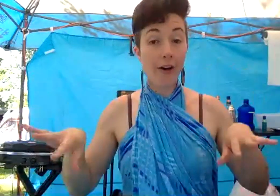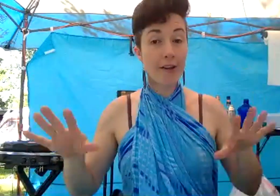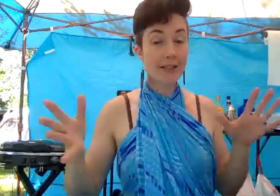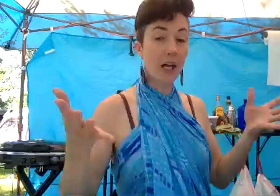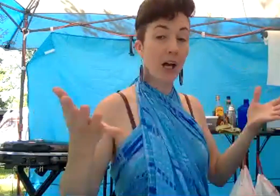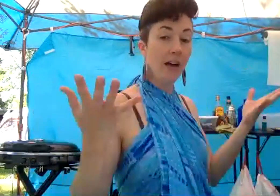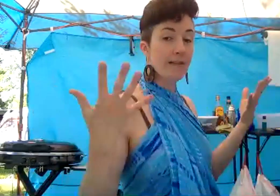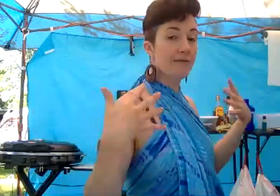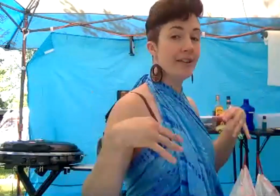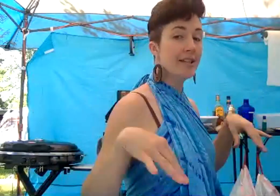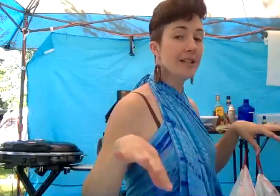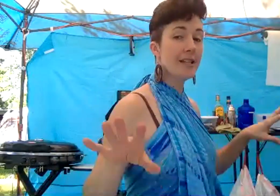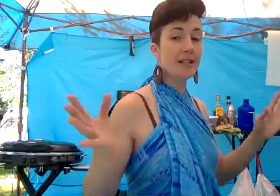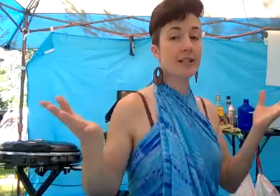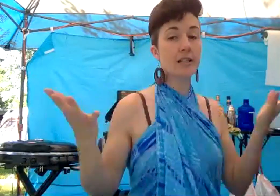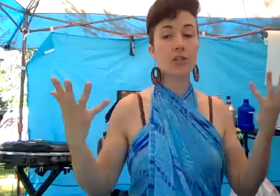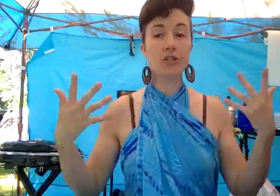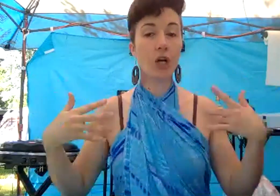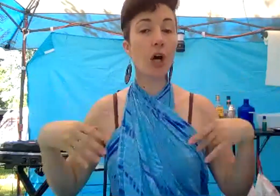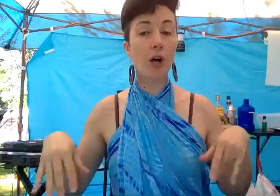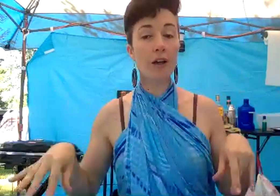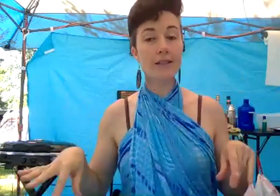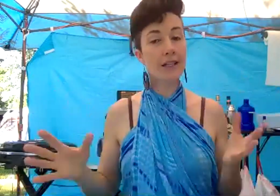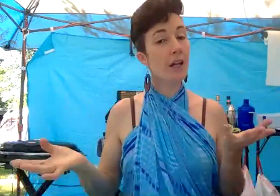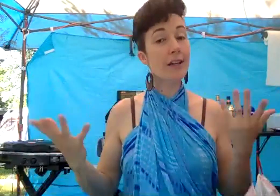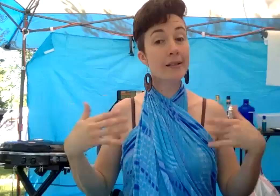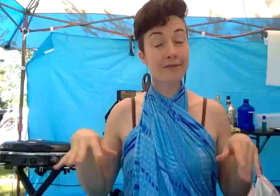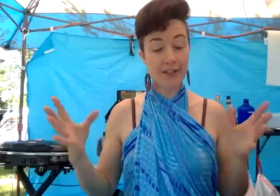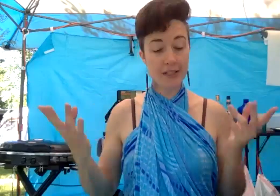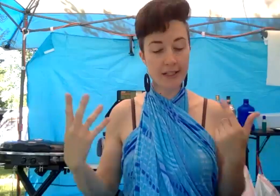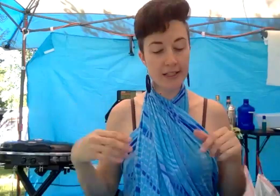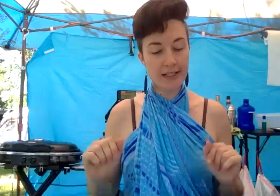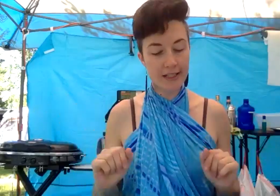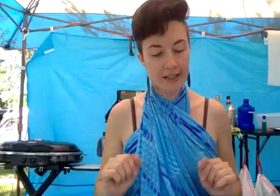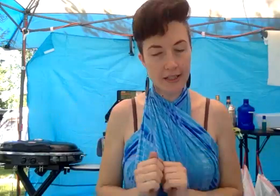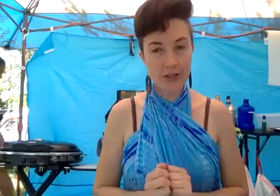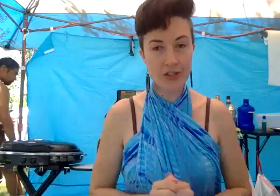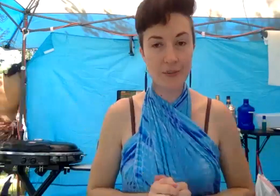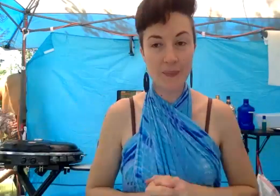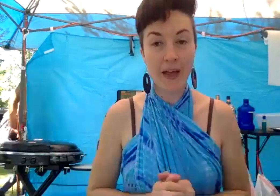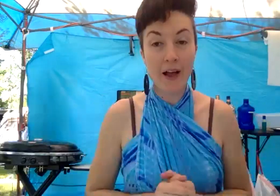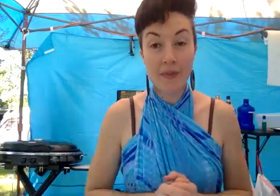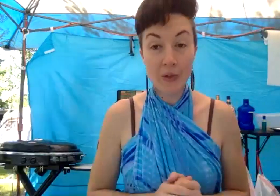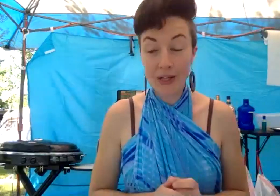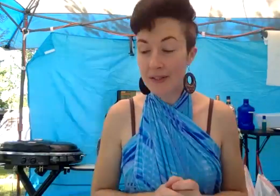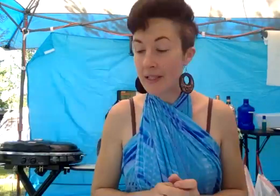all done, finished, all done, finished.